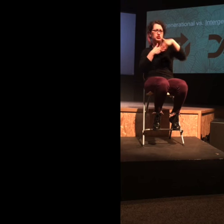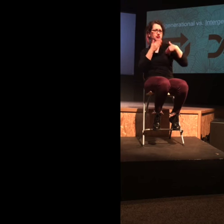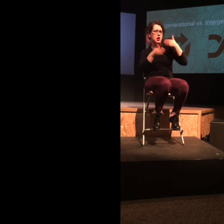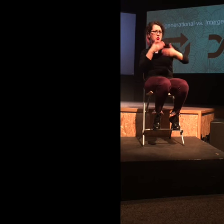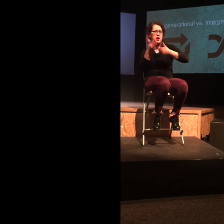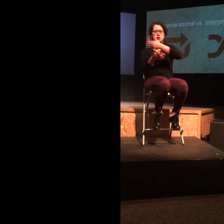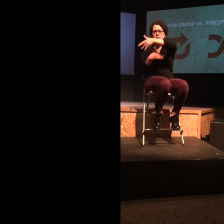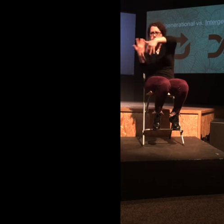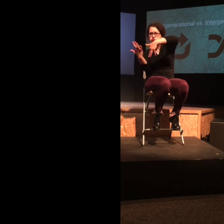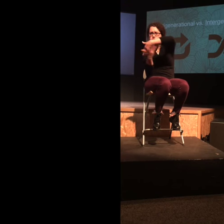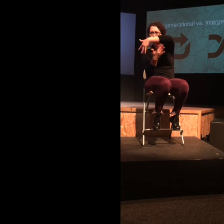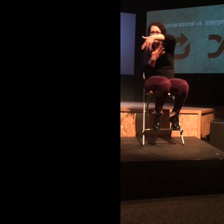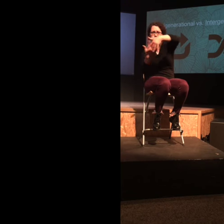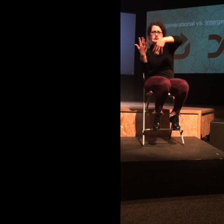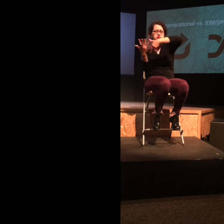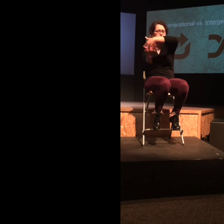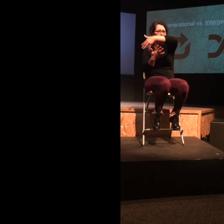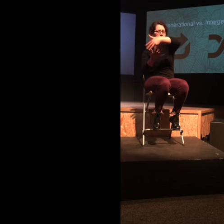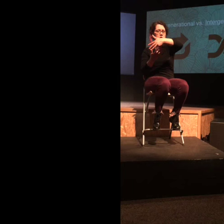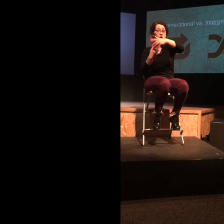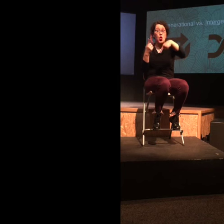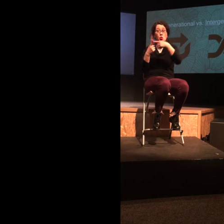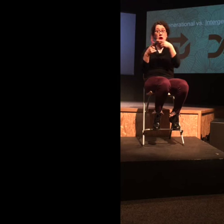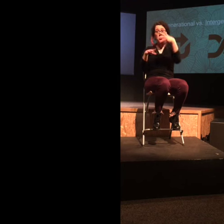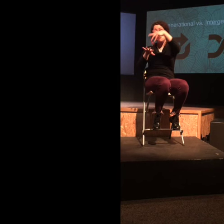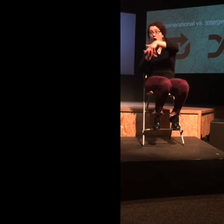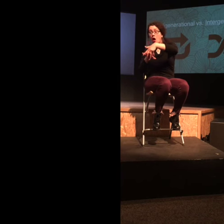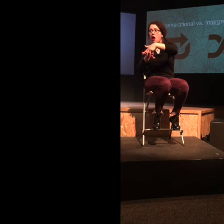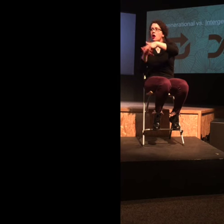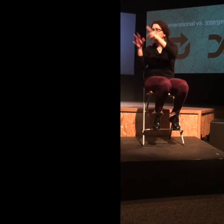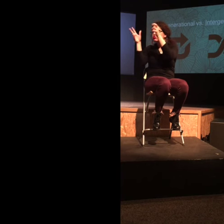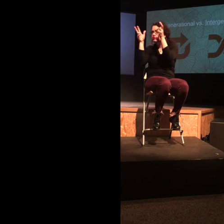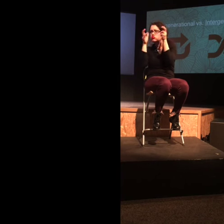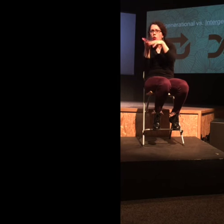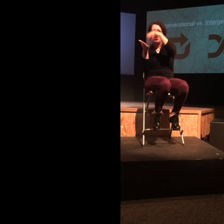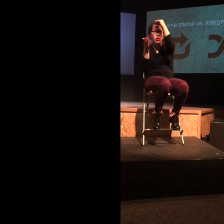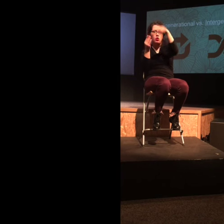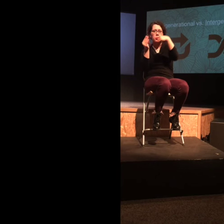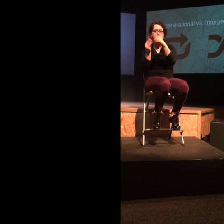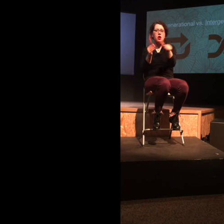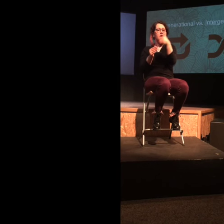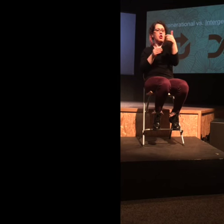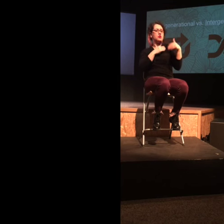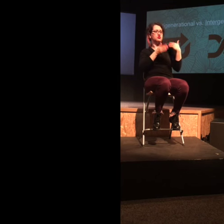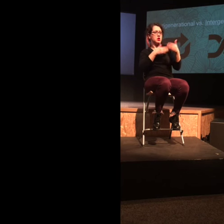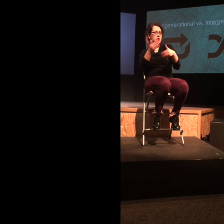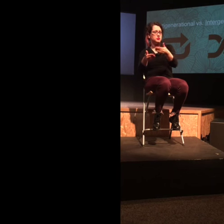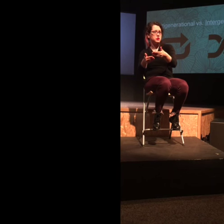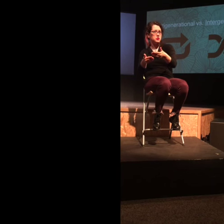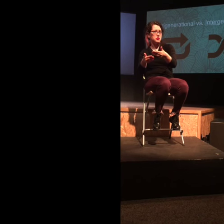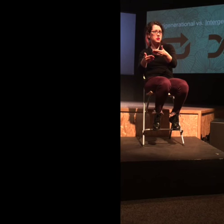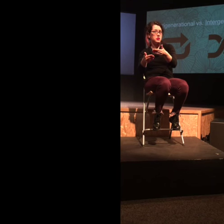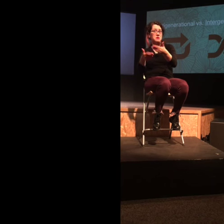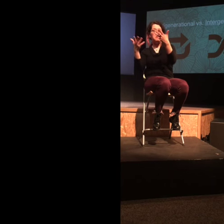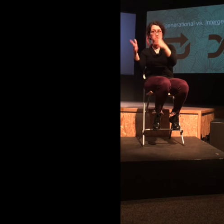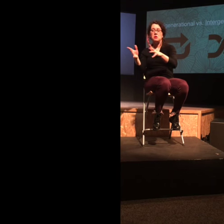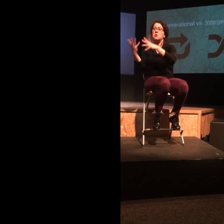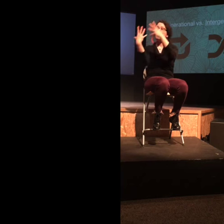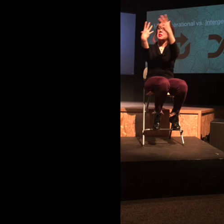leaving knowing more about different generations, growing closer in your faith, those types of things. This is like the shuffle